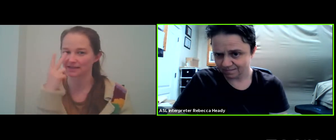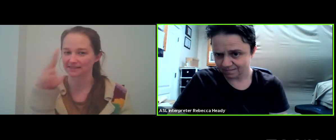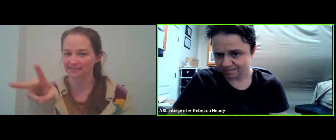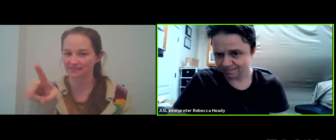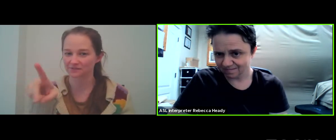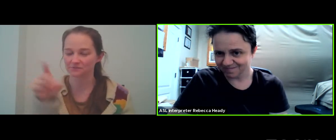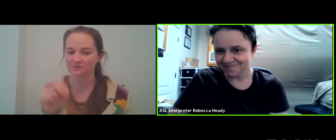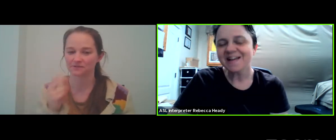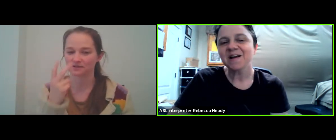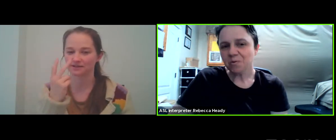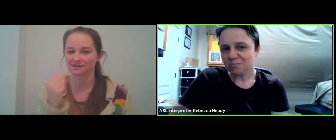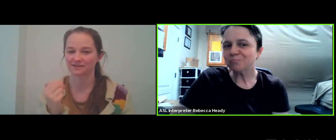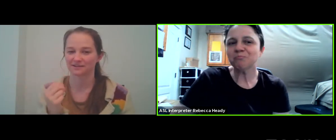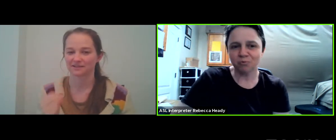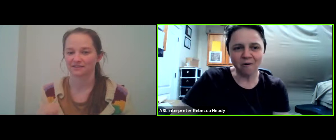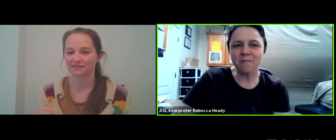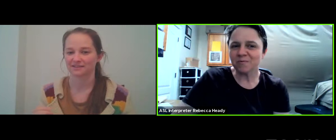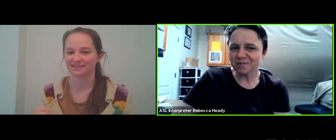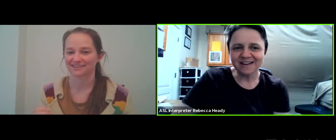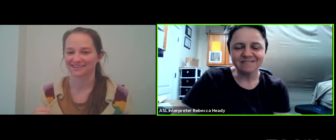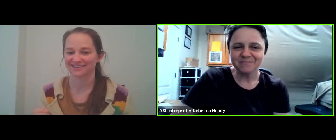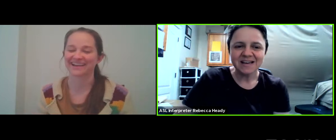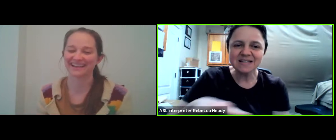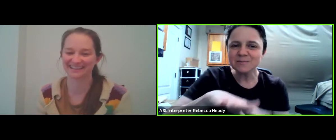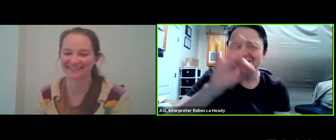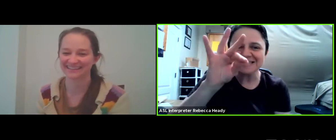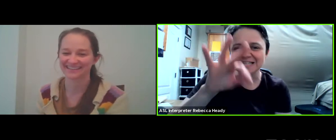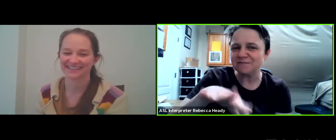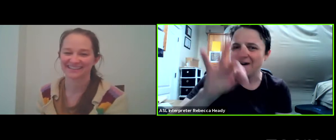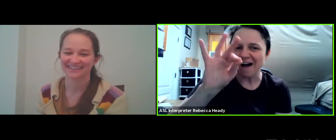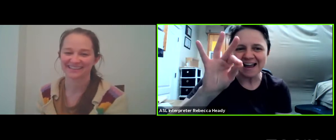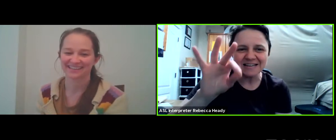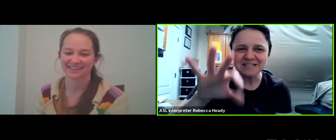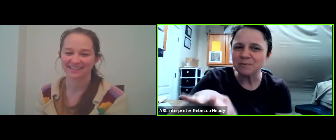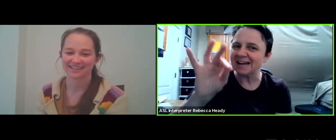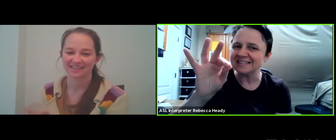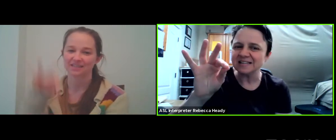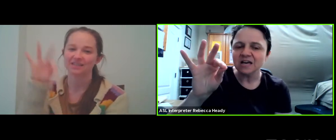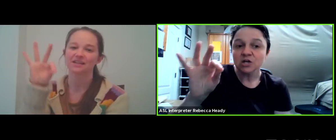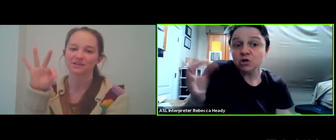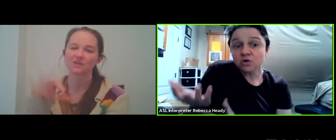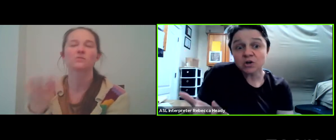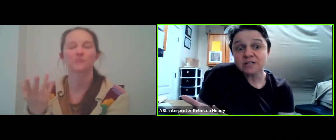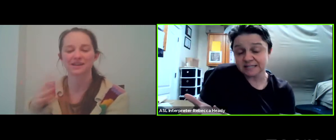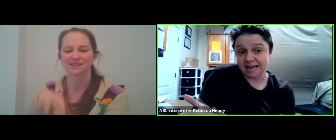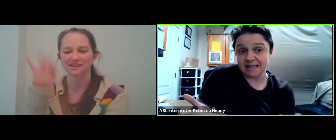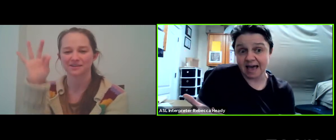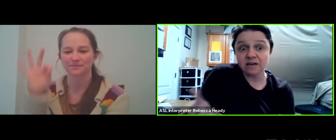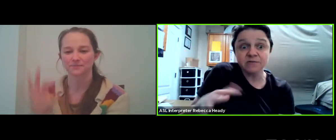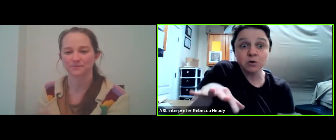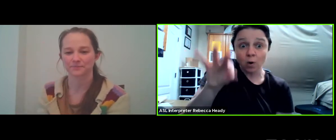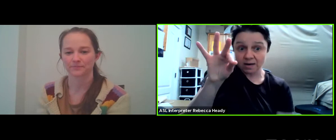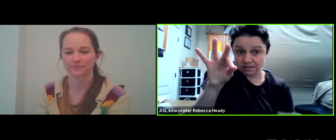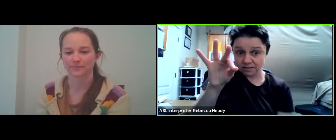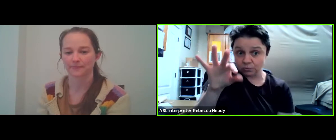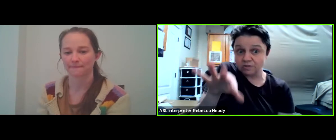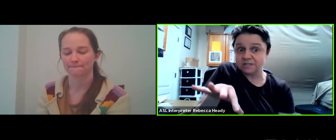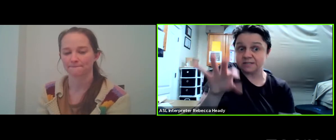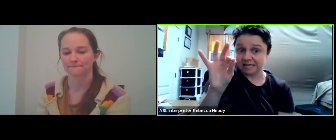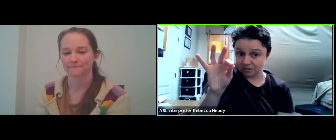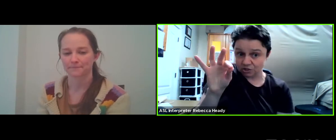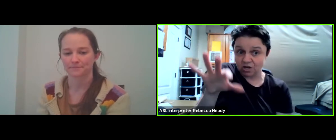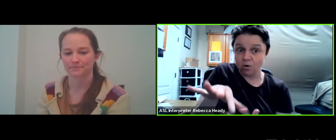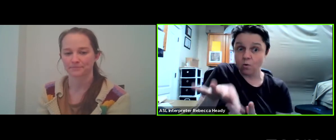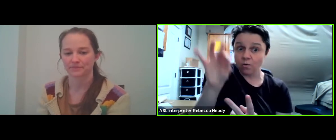do like, I see you? Or probably. Okay. I mean, this is fine, but you right. If you want